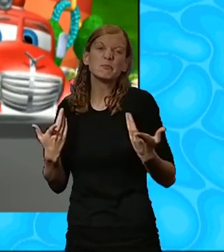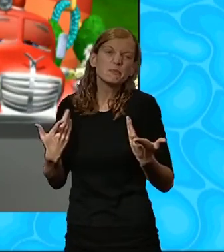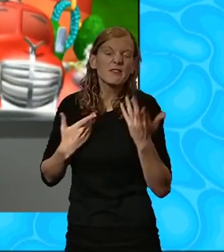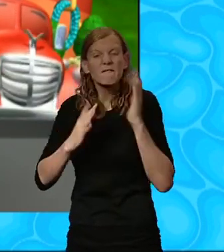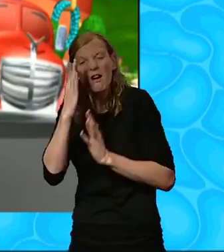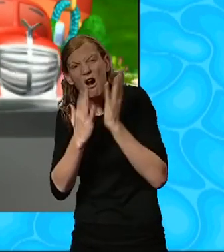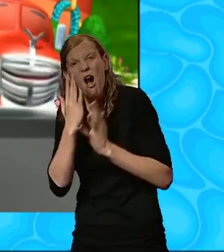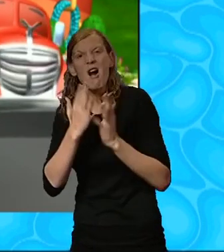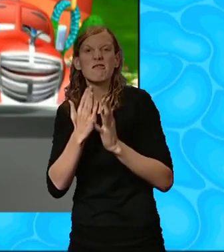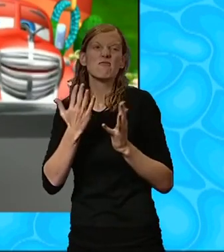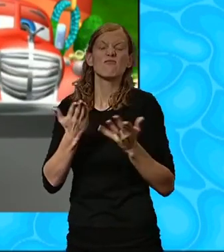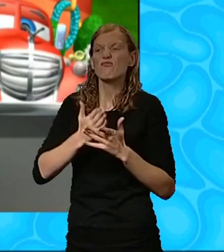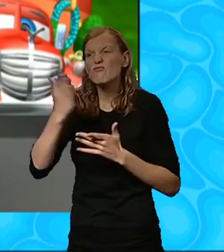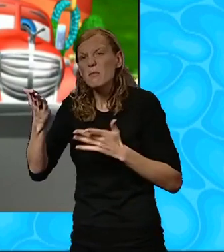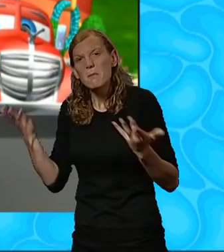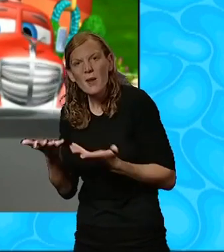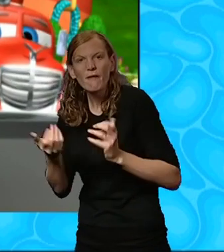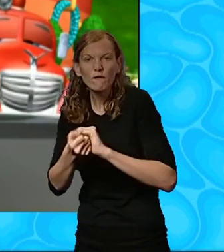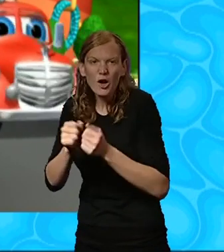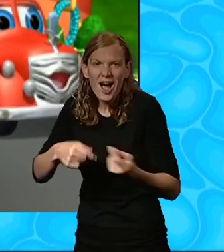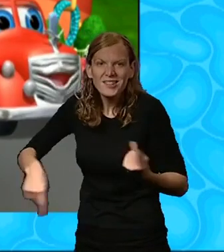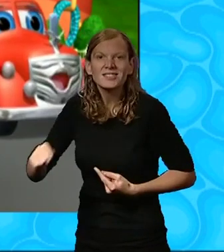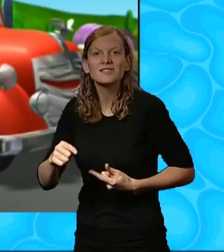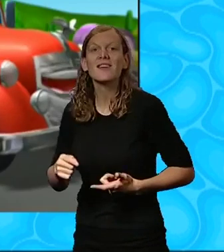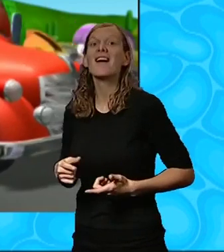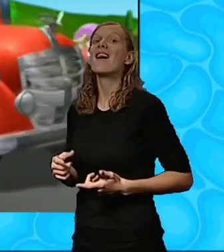friends. Uh-huh.